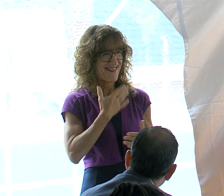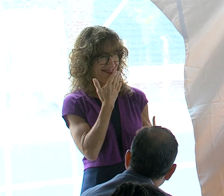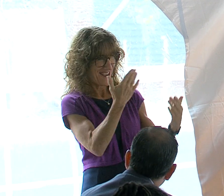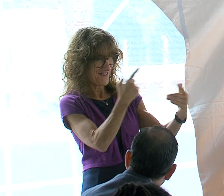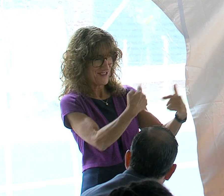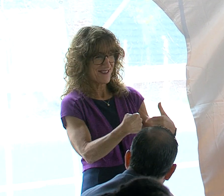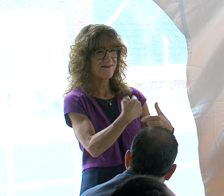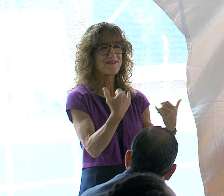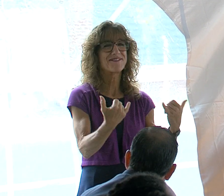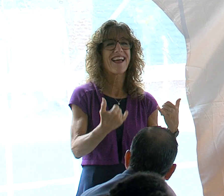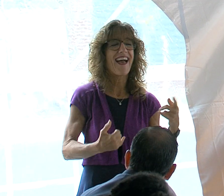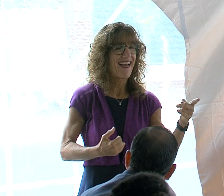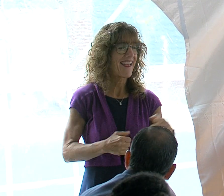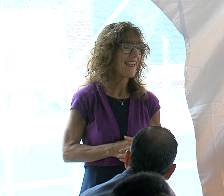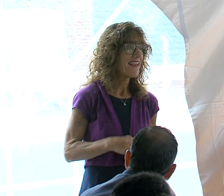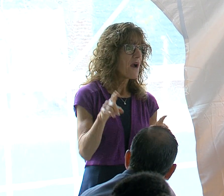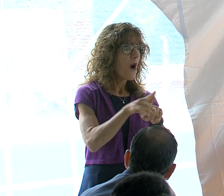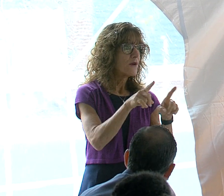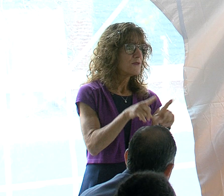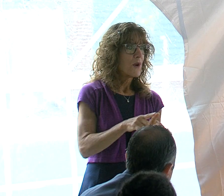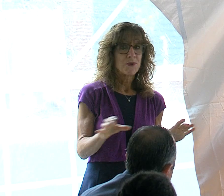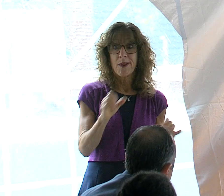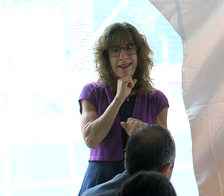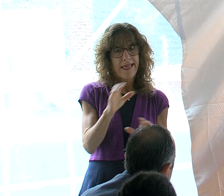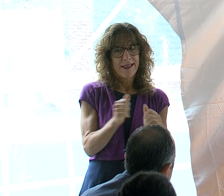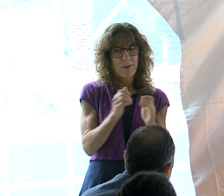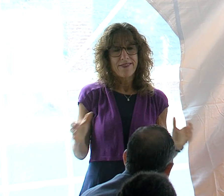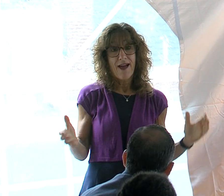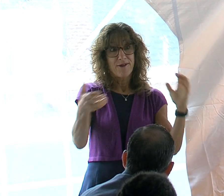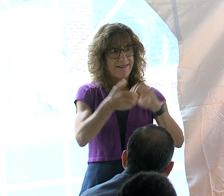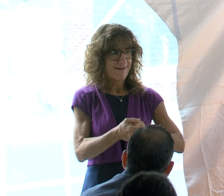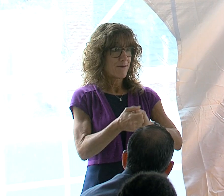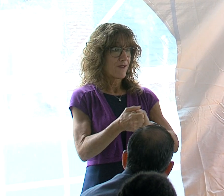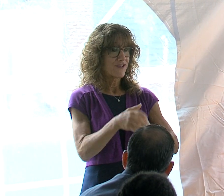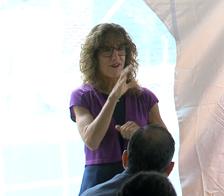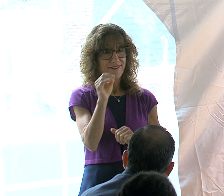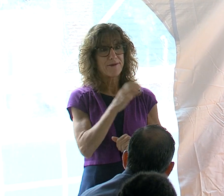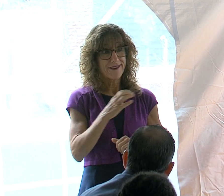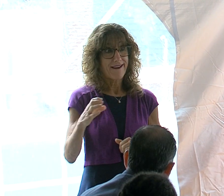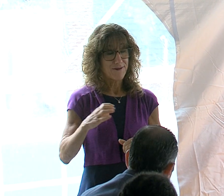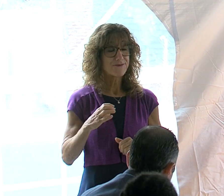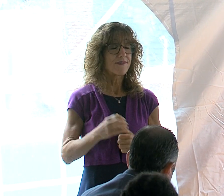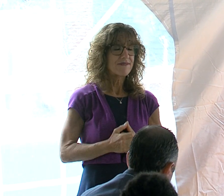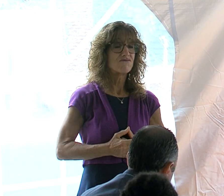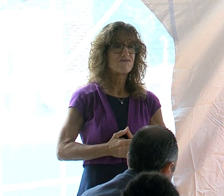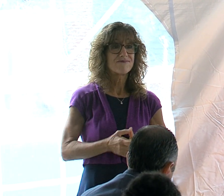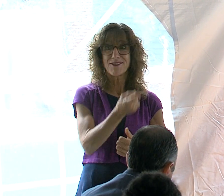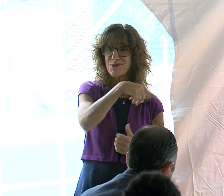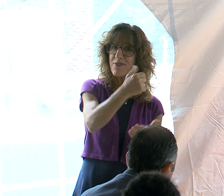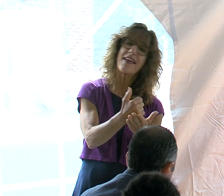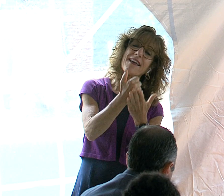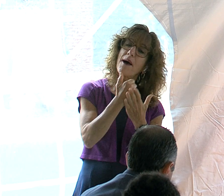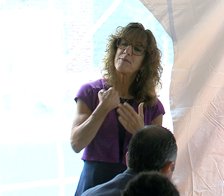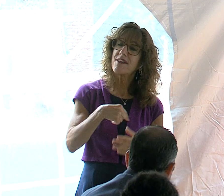today here. We also don't do anything without the collaboration of our County Council. So they helped